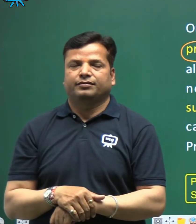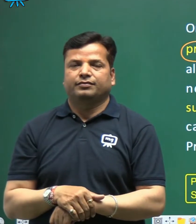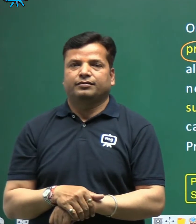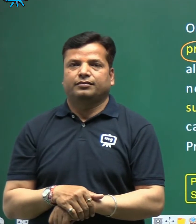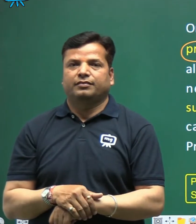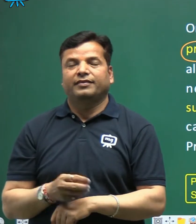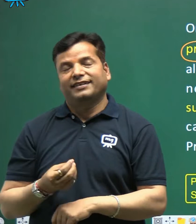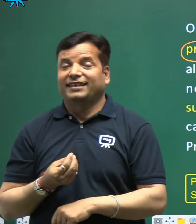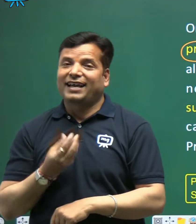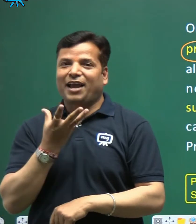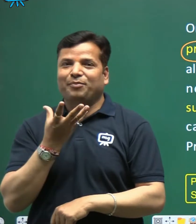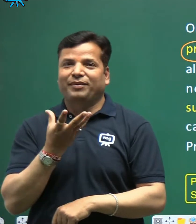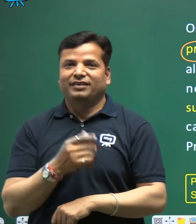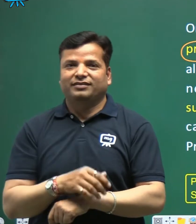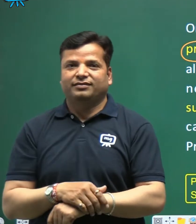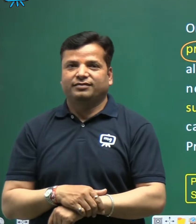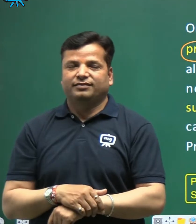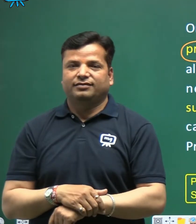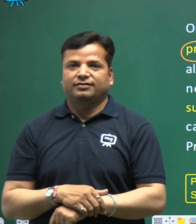happy